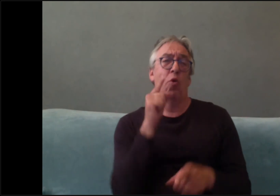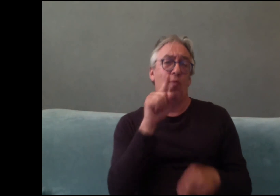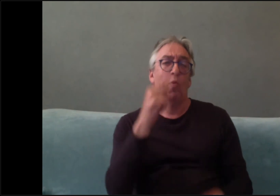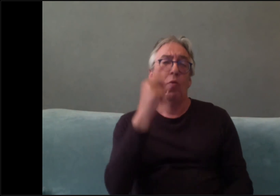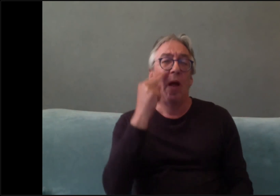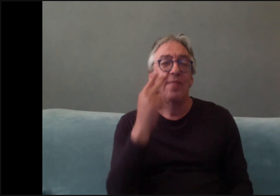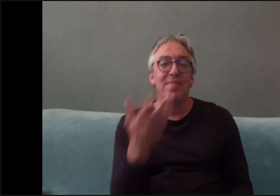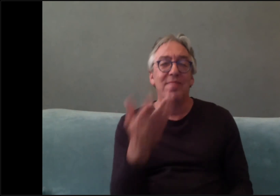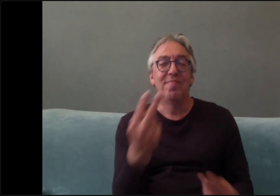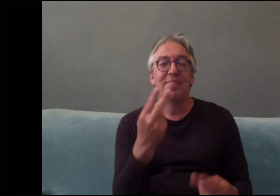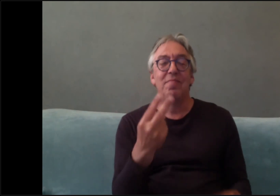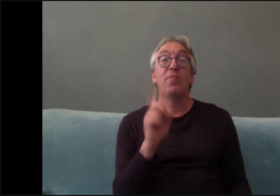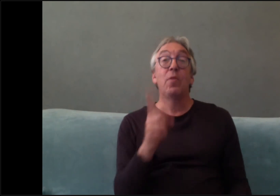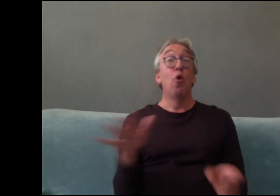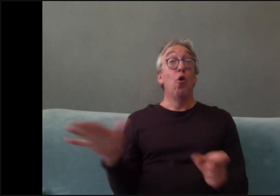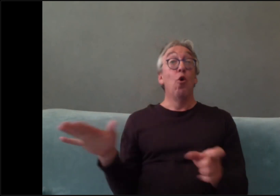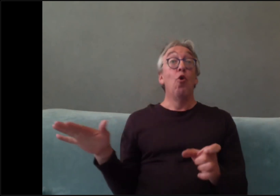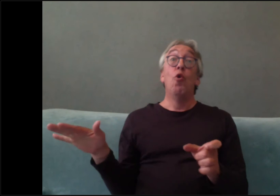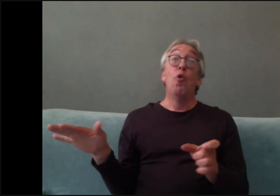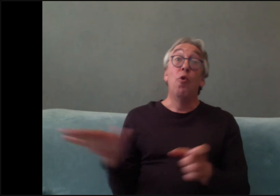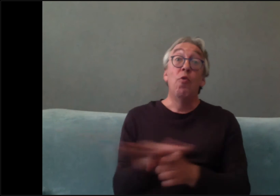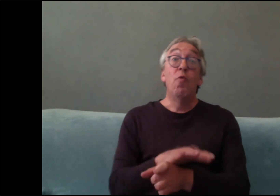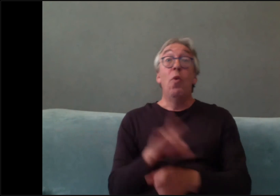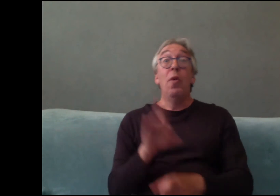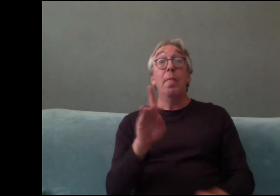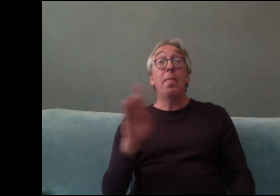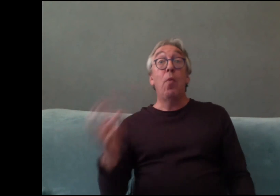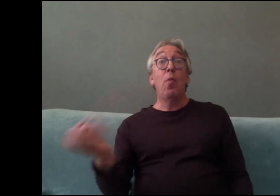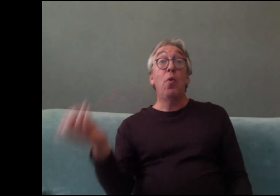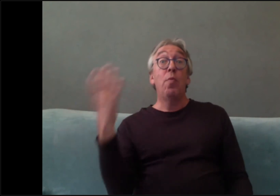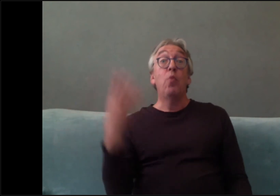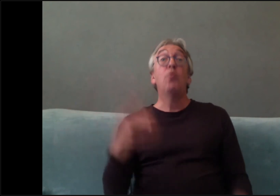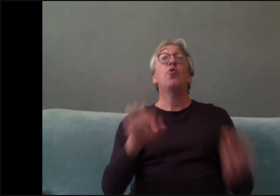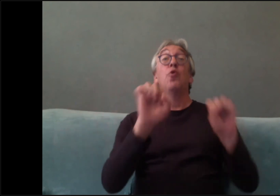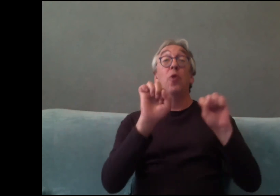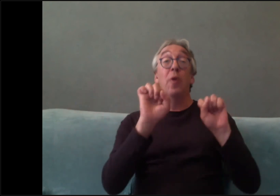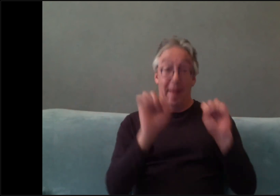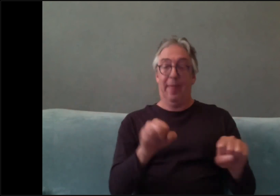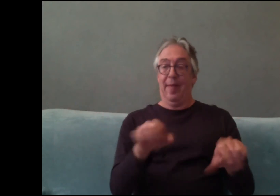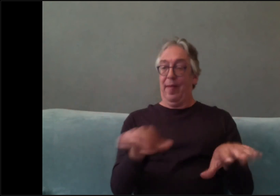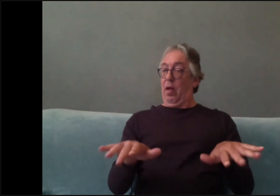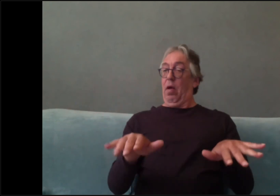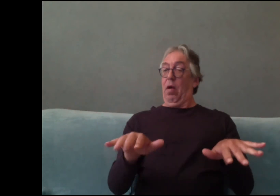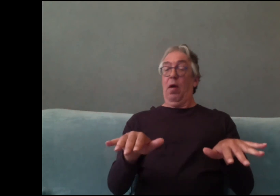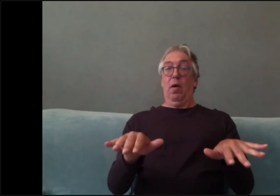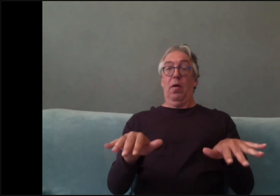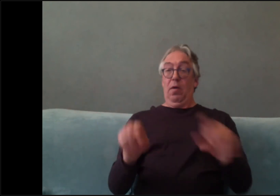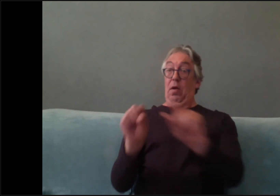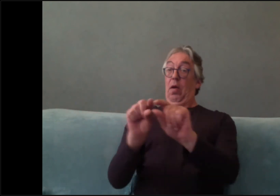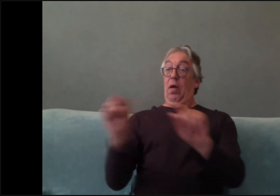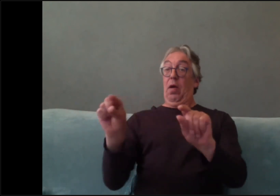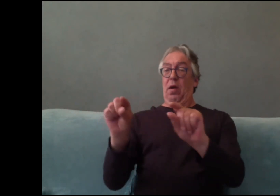well, the full PowerPoint presentation is available in a tab called Handouts, and this